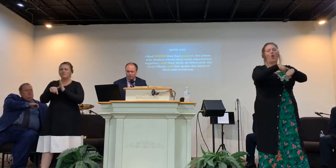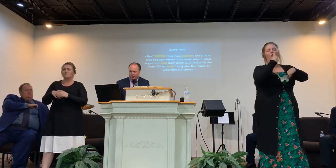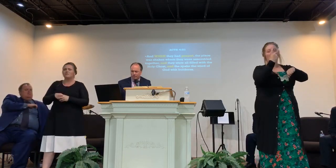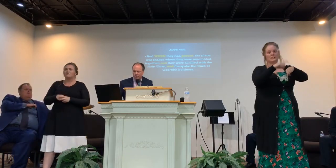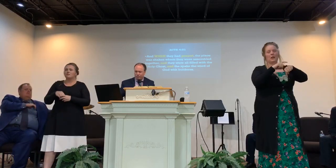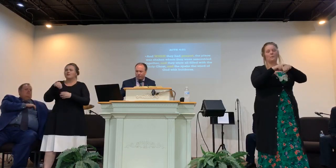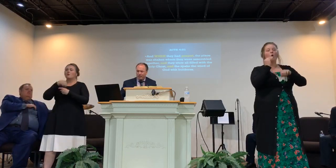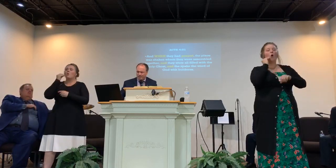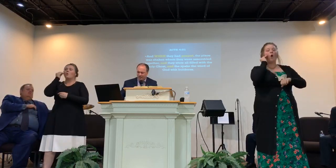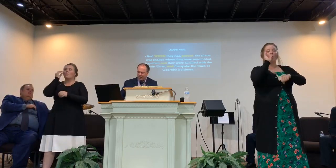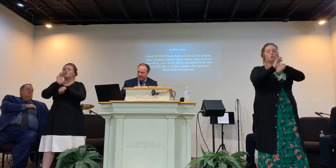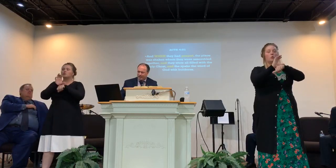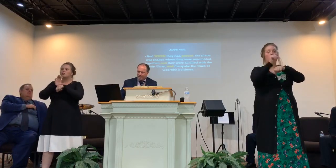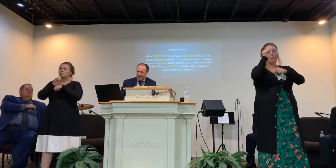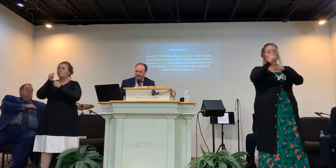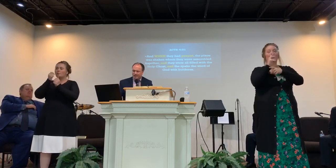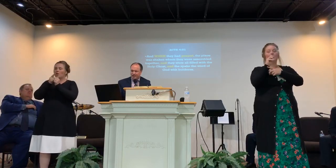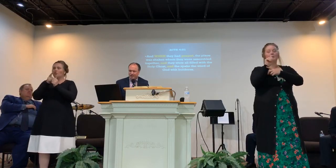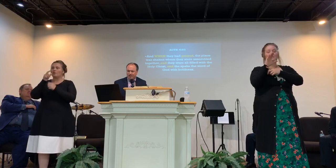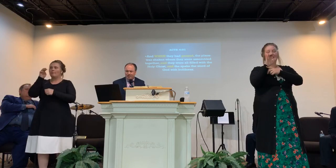our home church under Brother Macy.